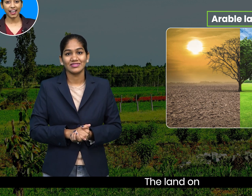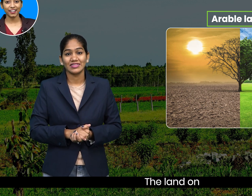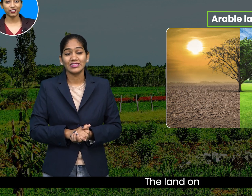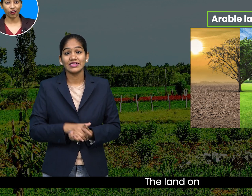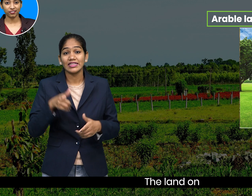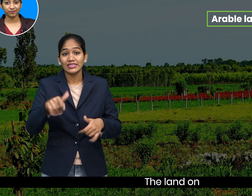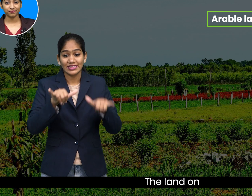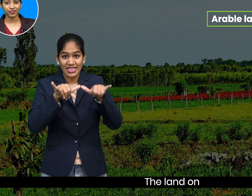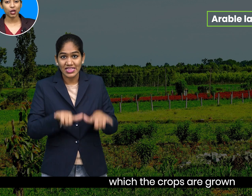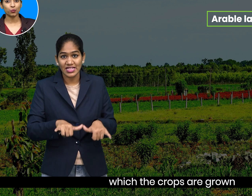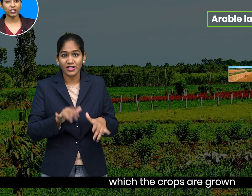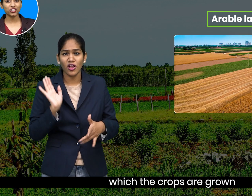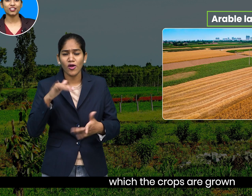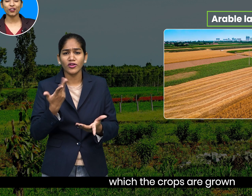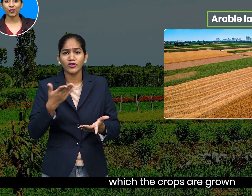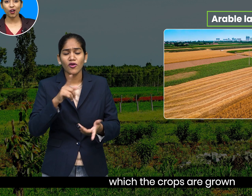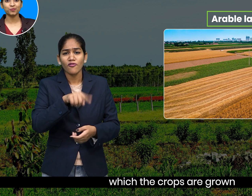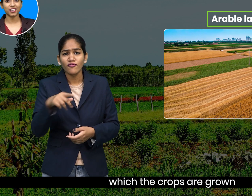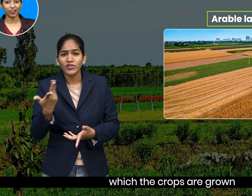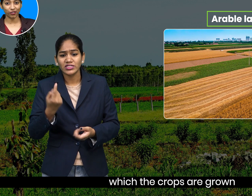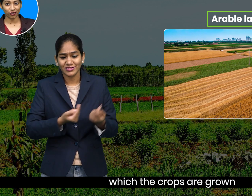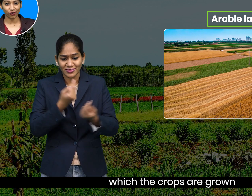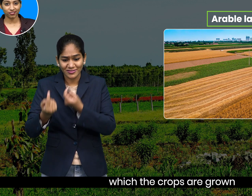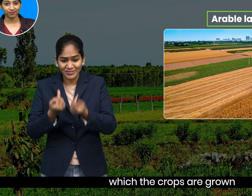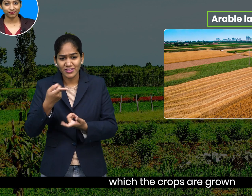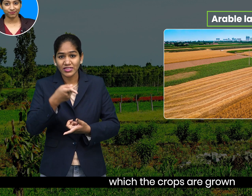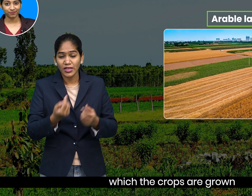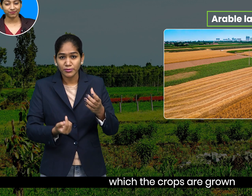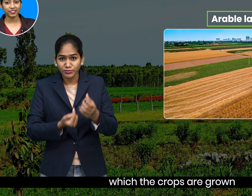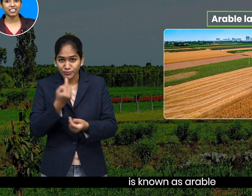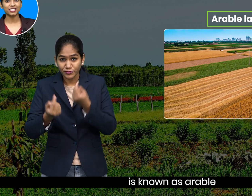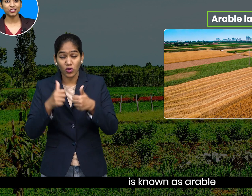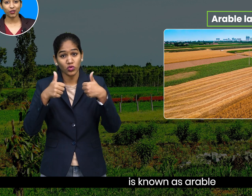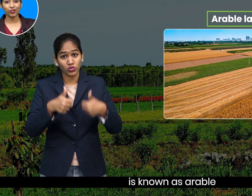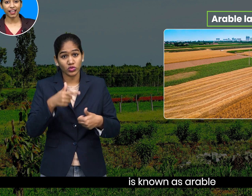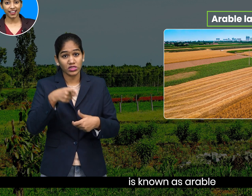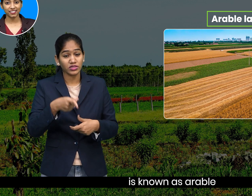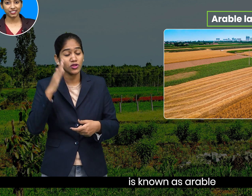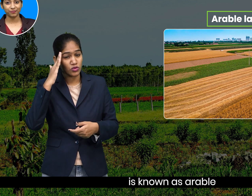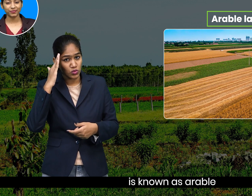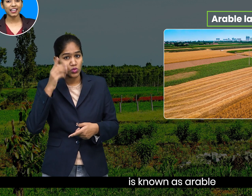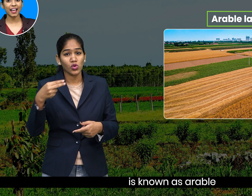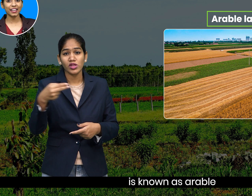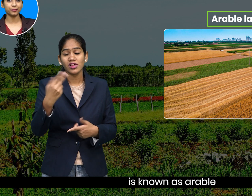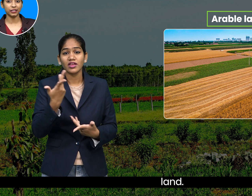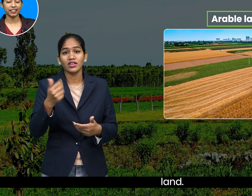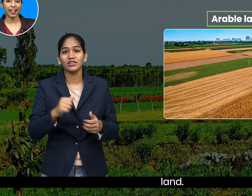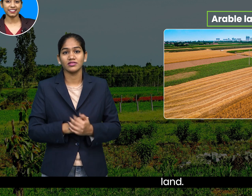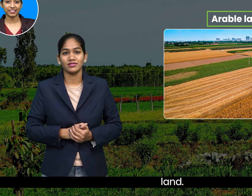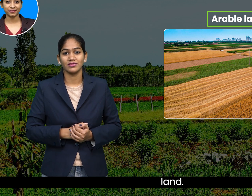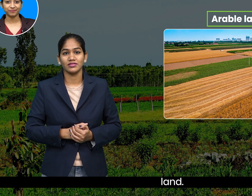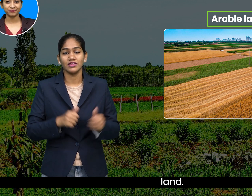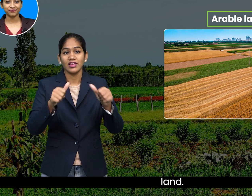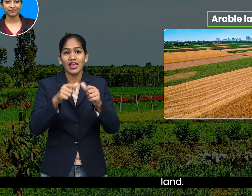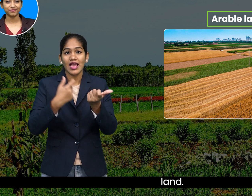The land on which the crops are grown is known as arable